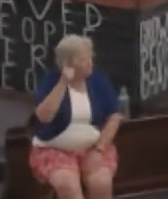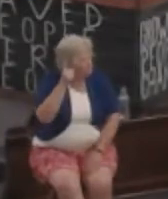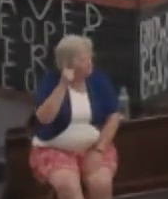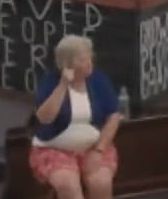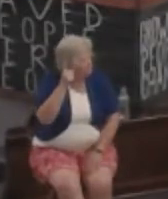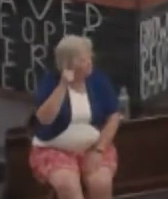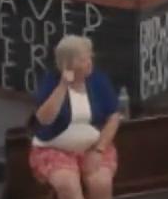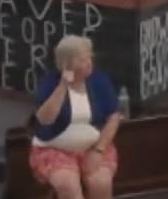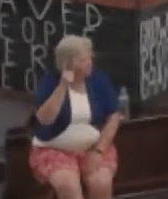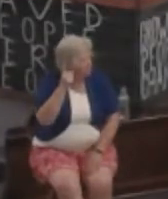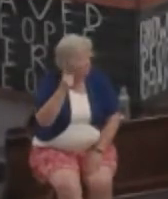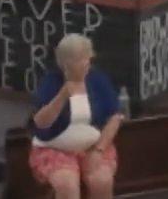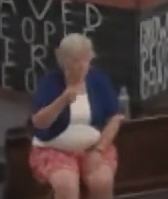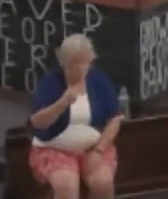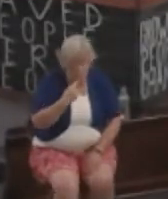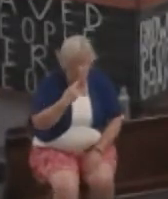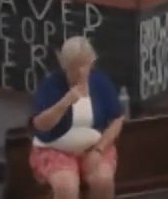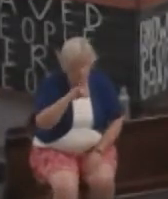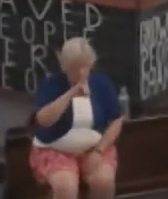you might say, Jerry,